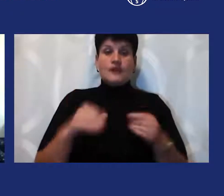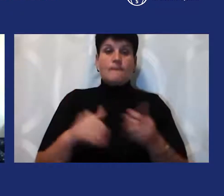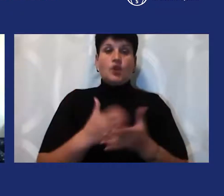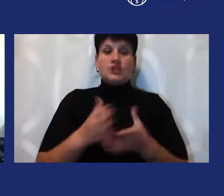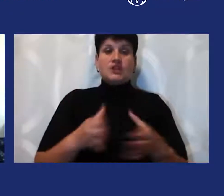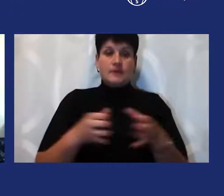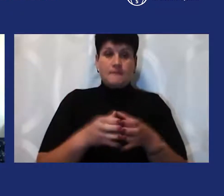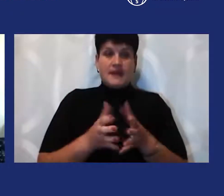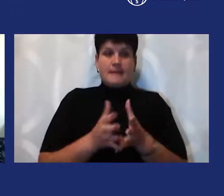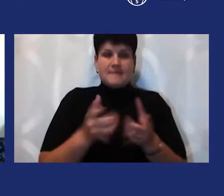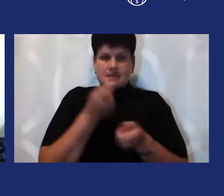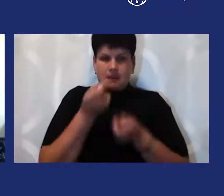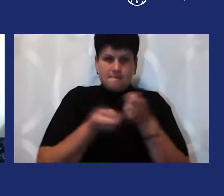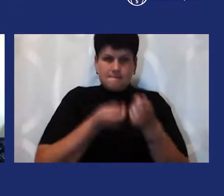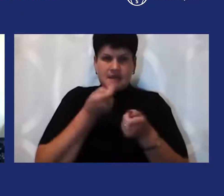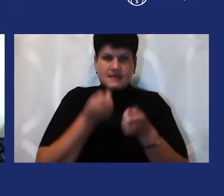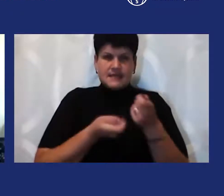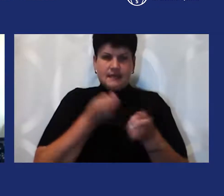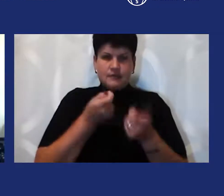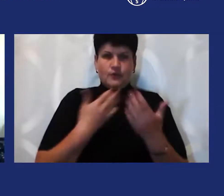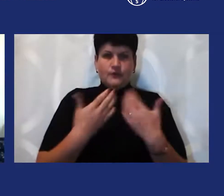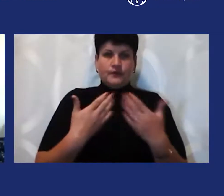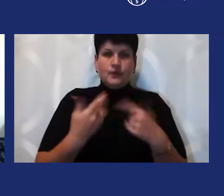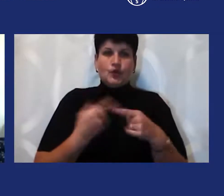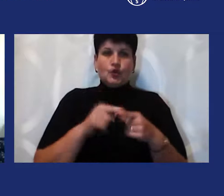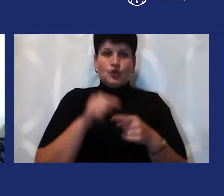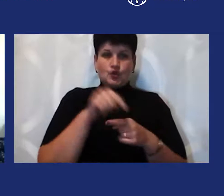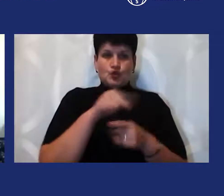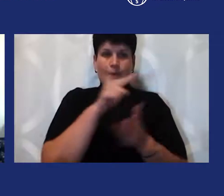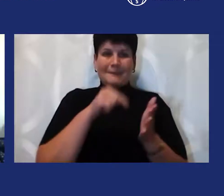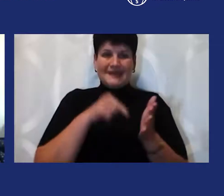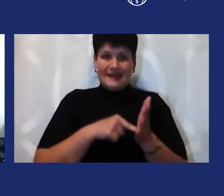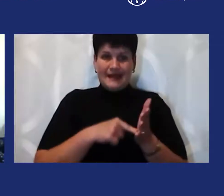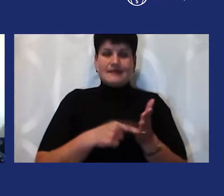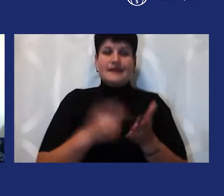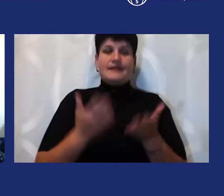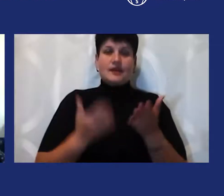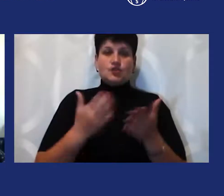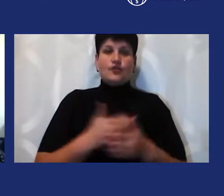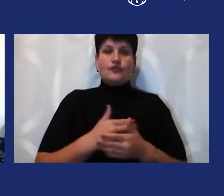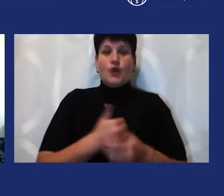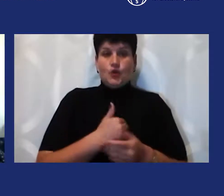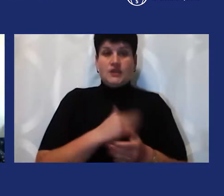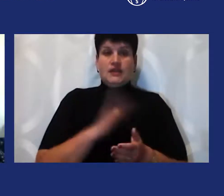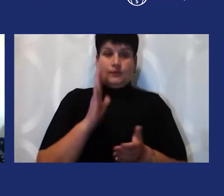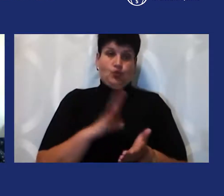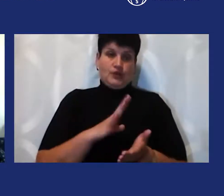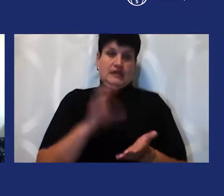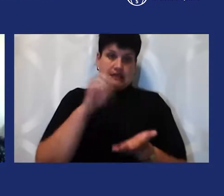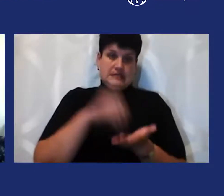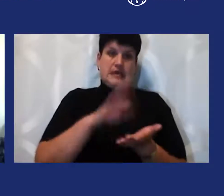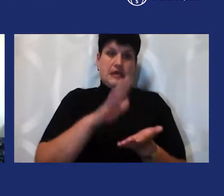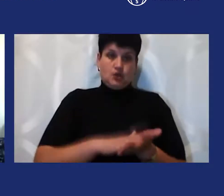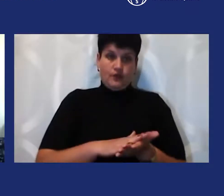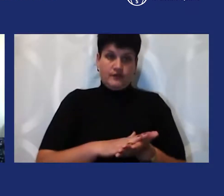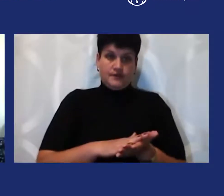for failure to comply with it. That is why, as a result of it, political parties